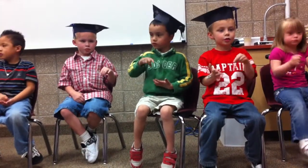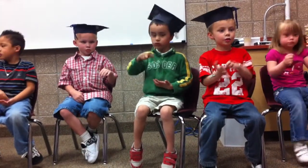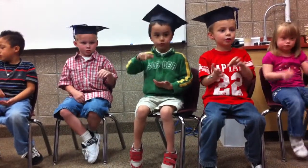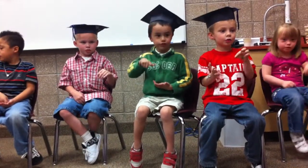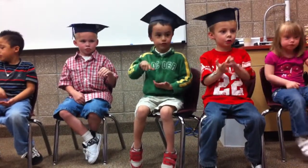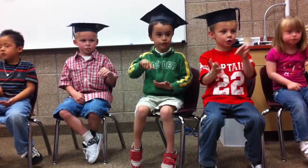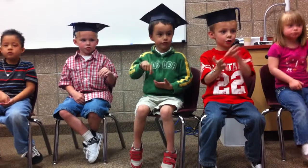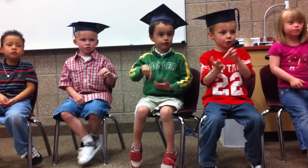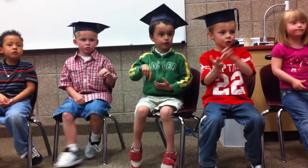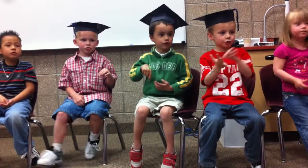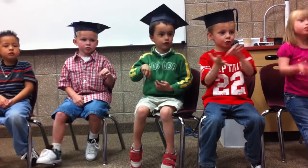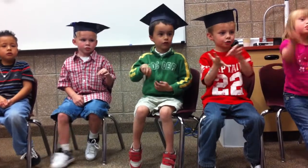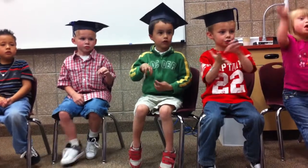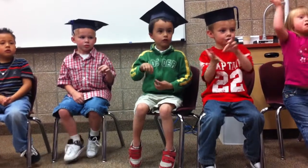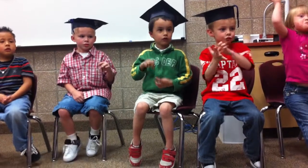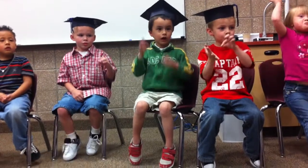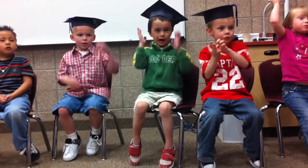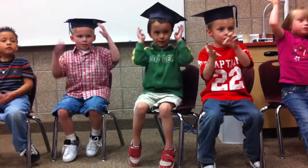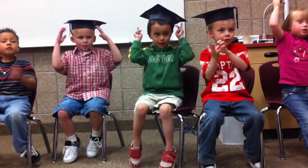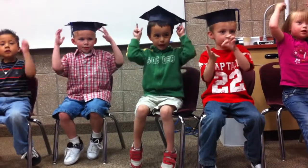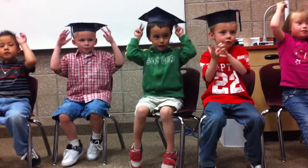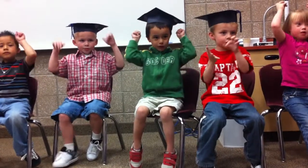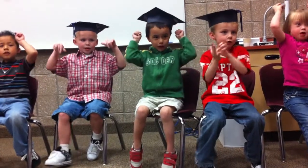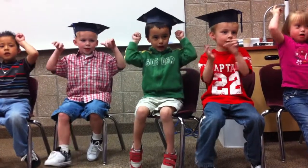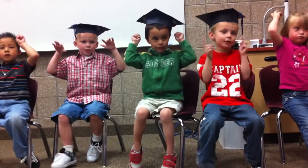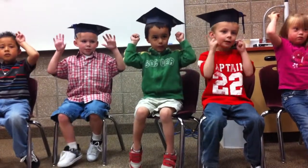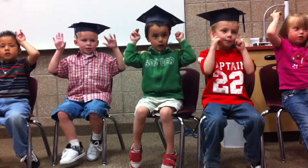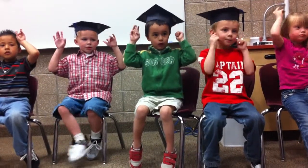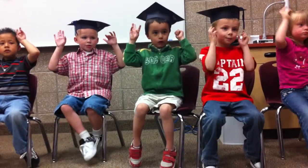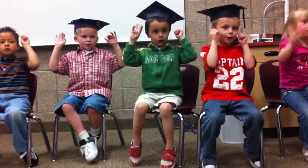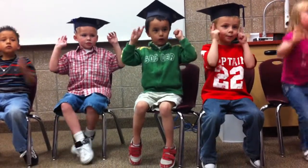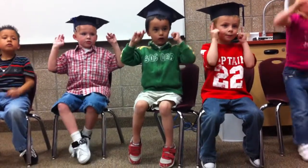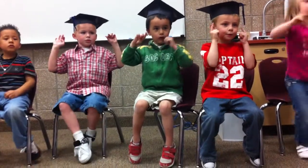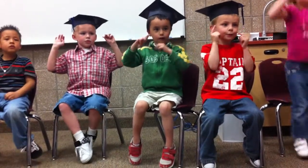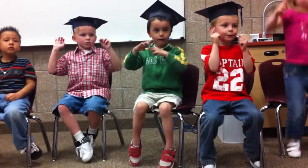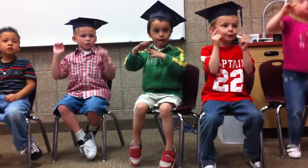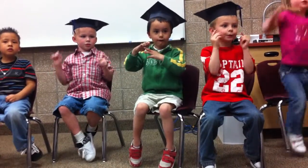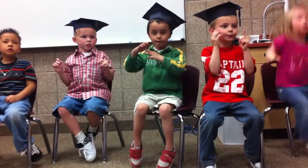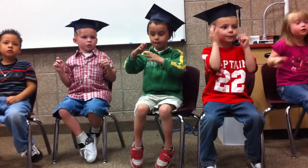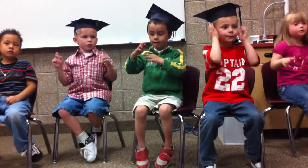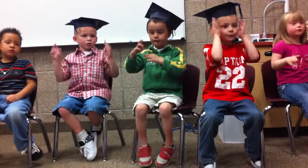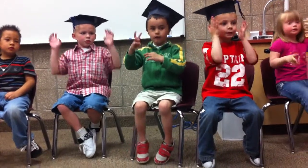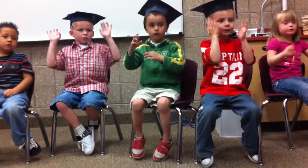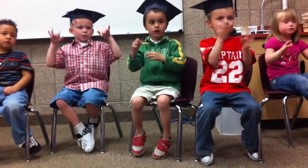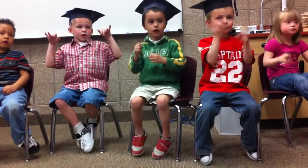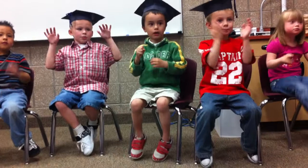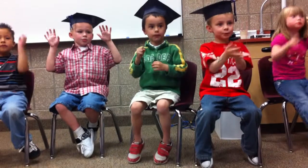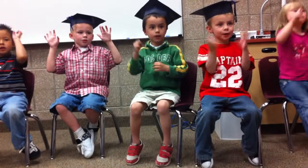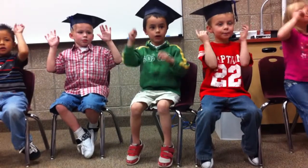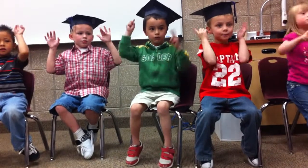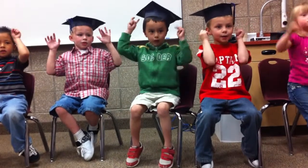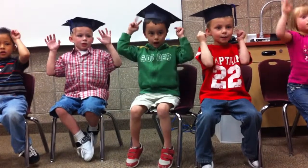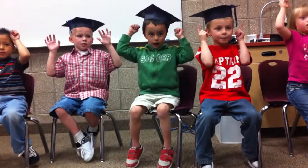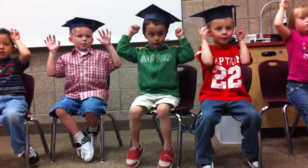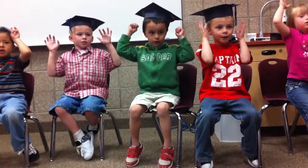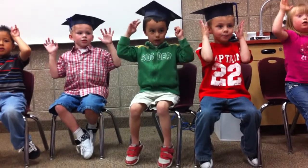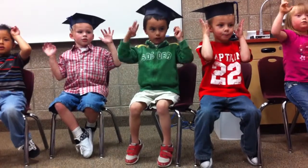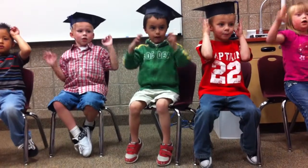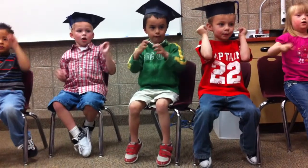q-q-q. Rabbit, rabbit, r-r-r. Rabbit, rabbit, r